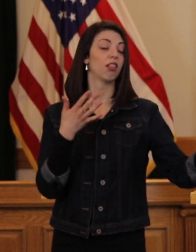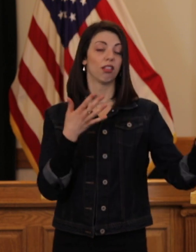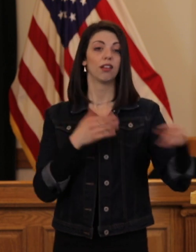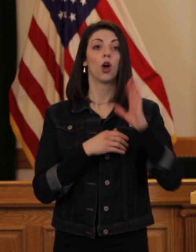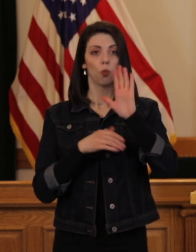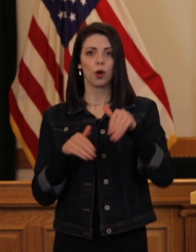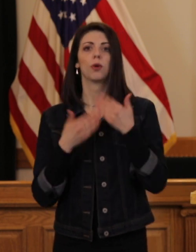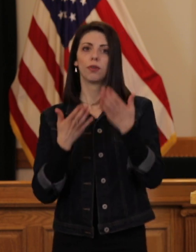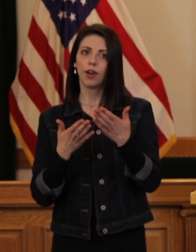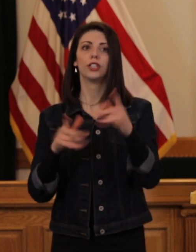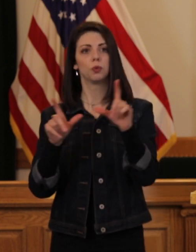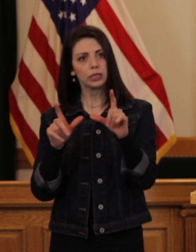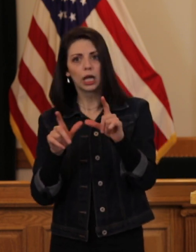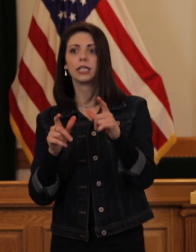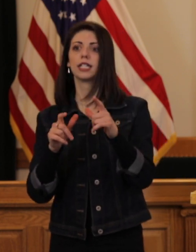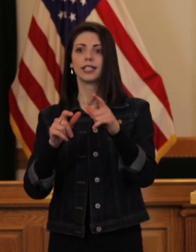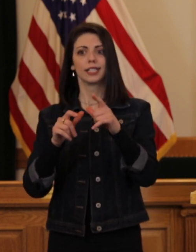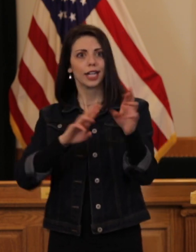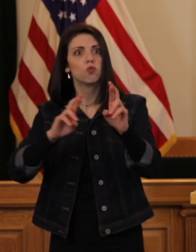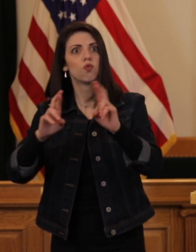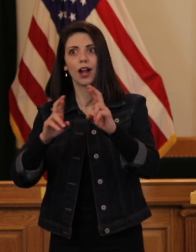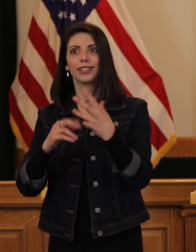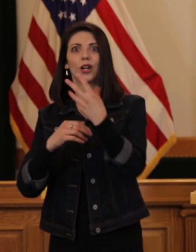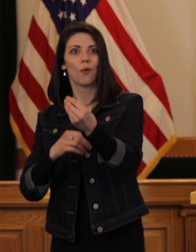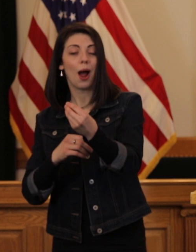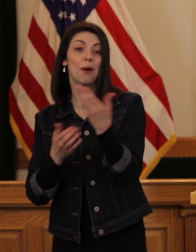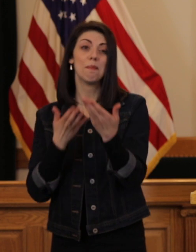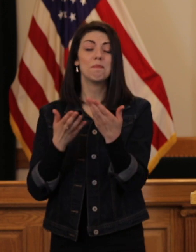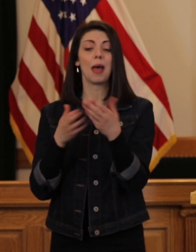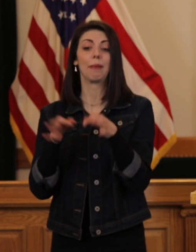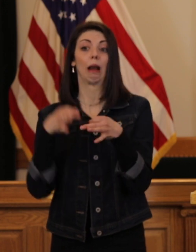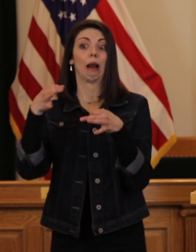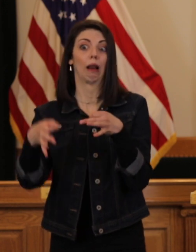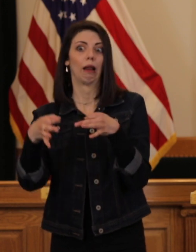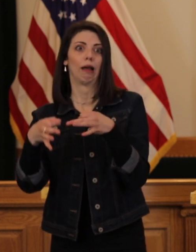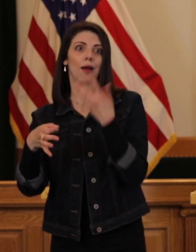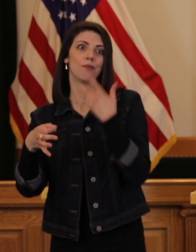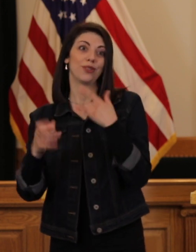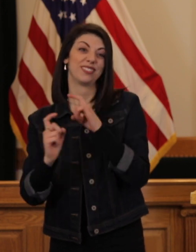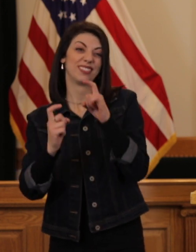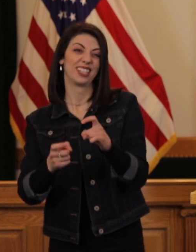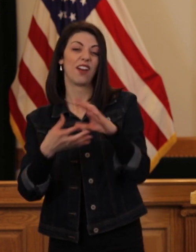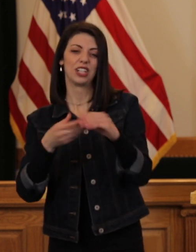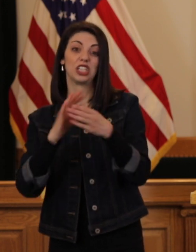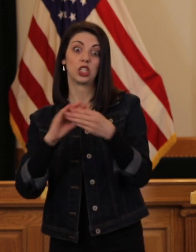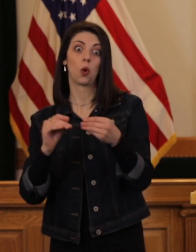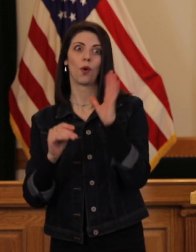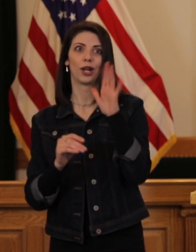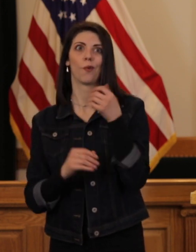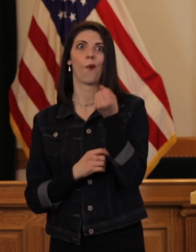licensed and on the road, and hopefully you'll consider it a belated birthday present and a story to tell later in life. Most